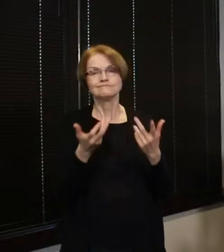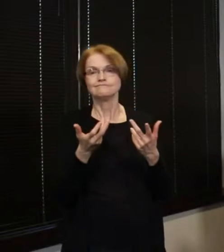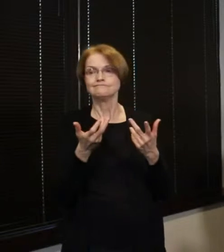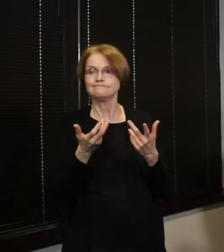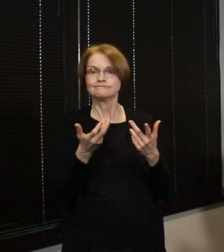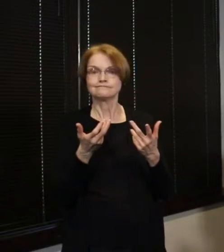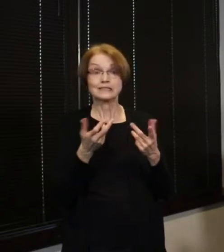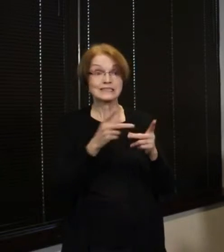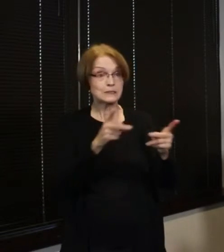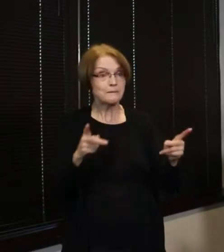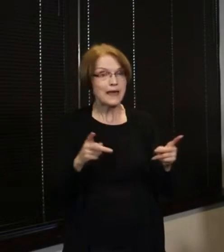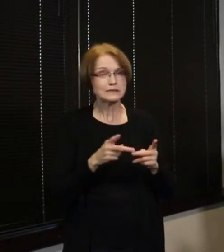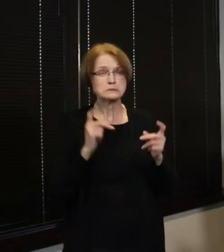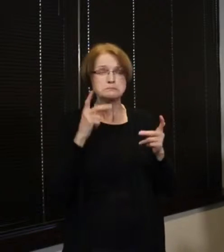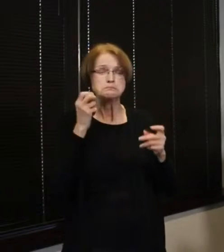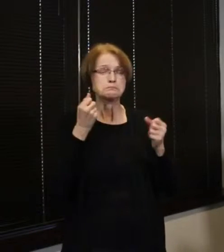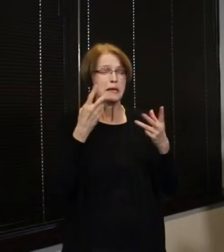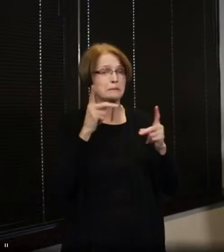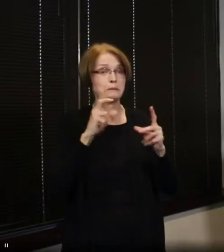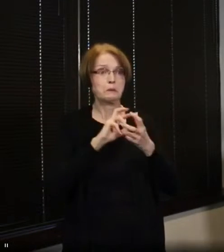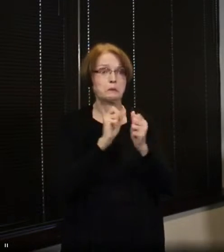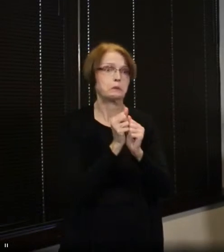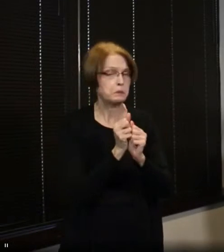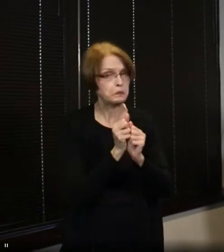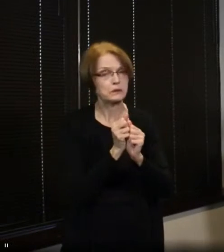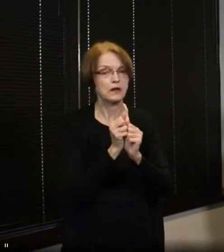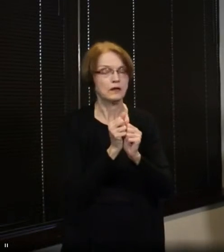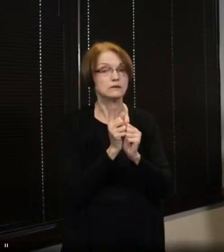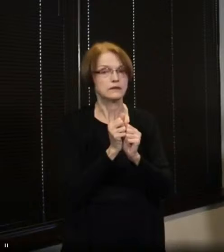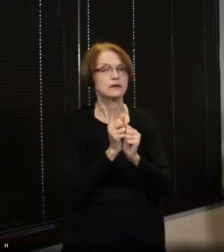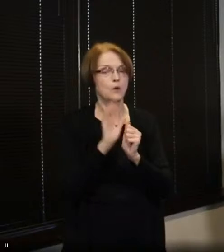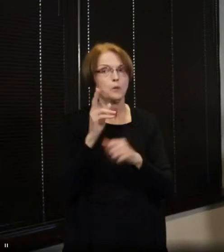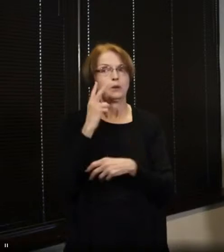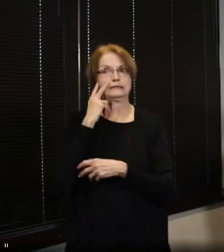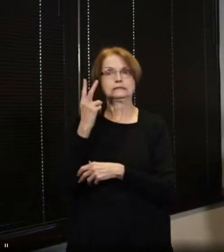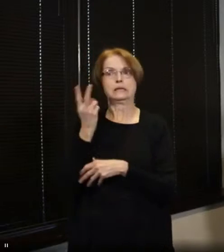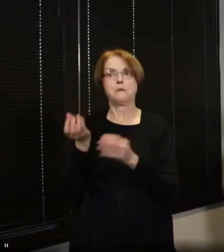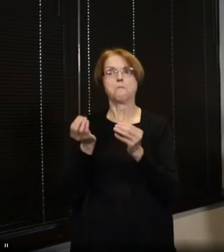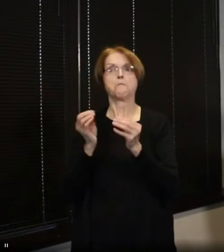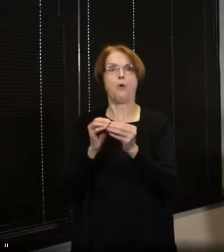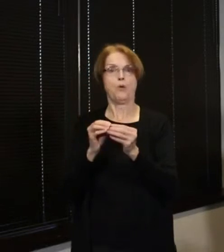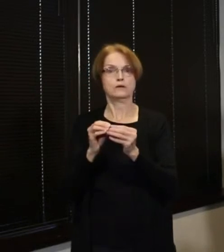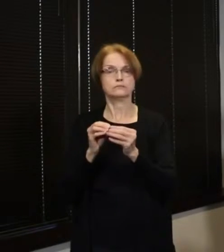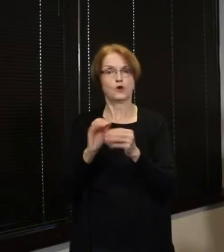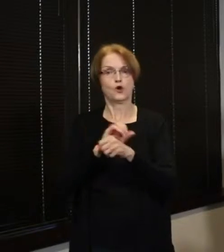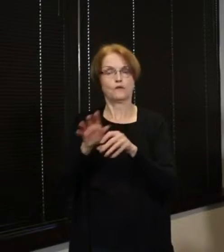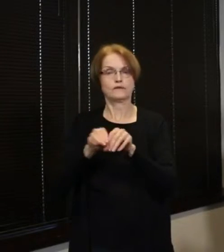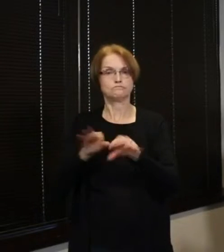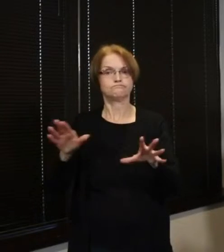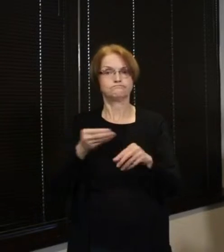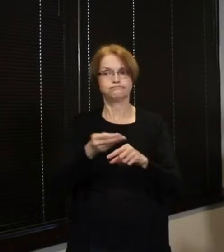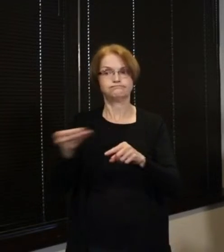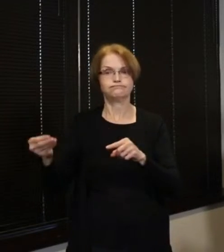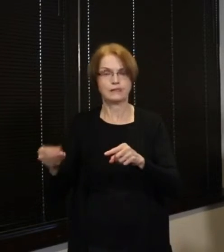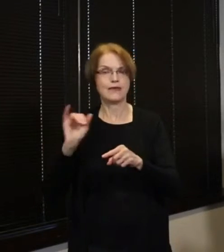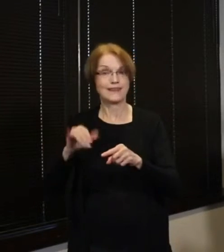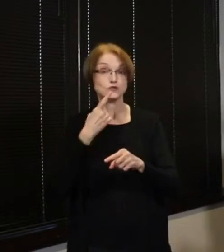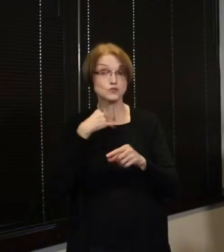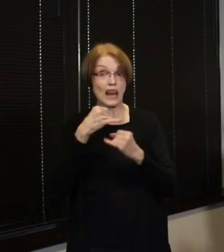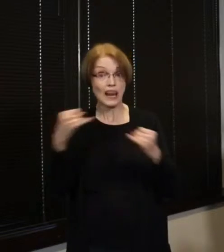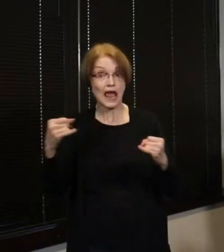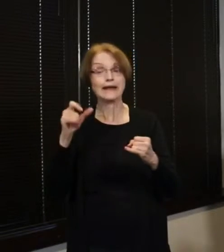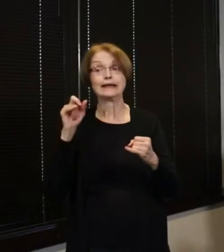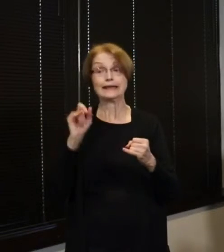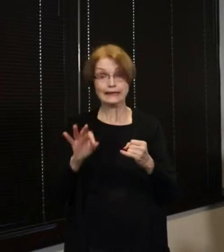into spaces where there's a lot of people, then we will see an increase in transmission, and that's what the red line there represents. Is if we